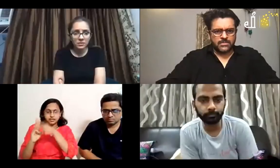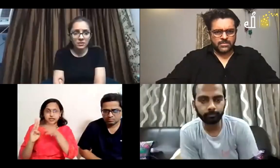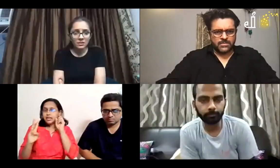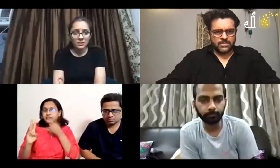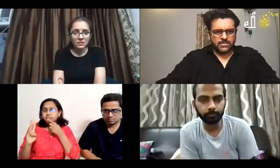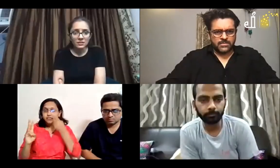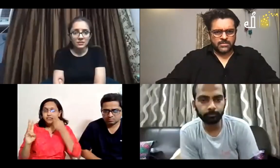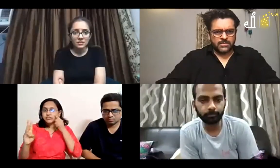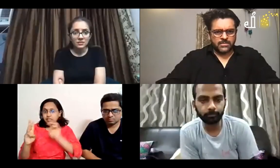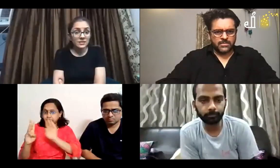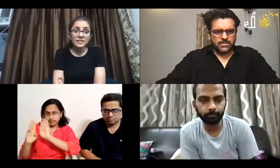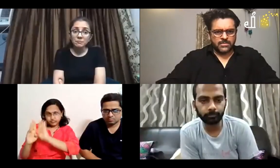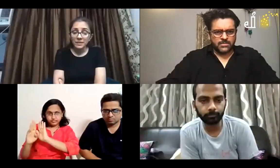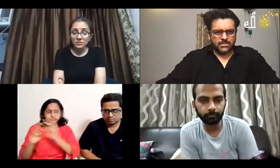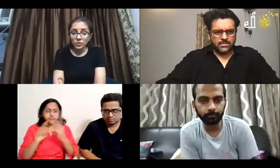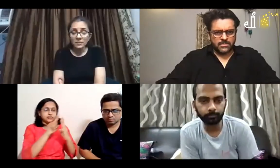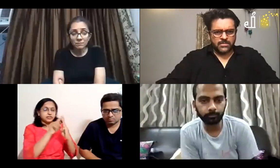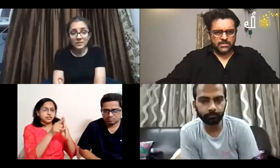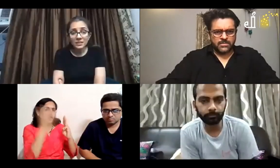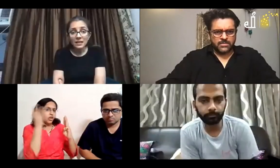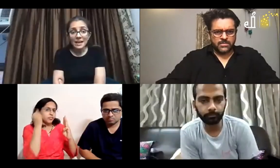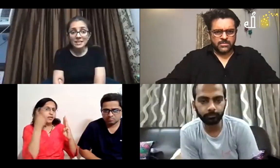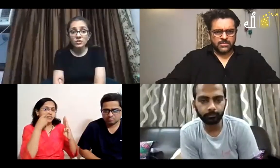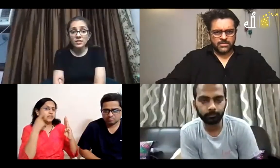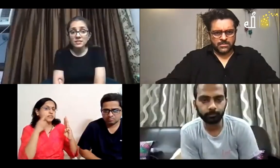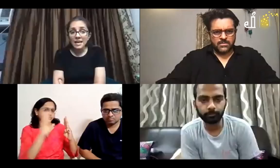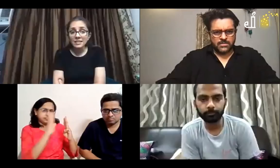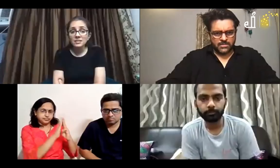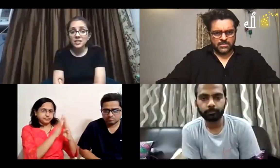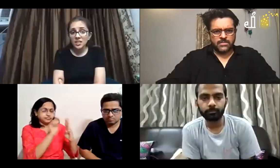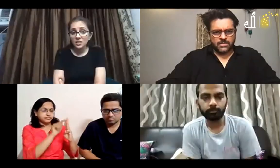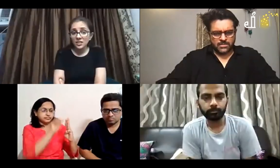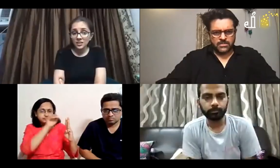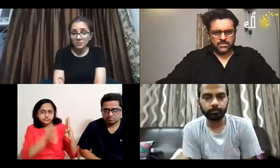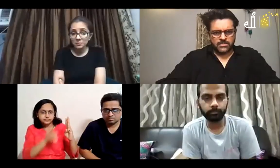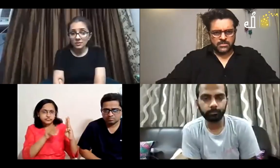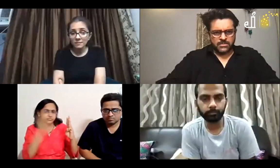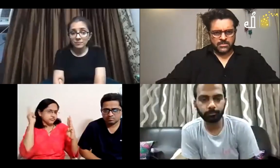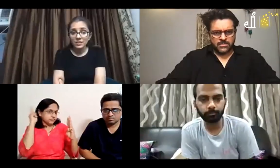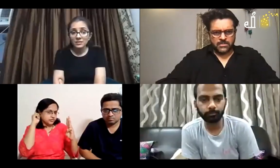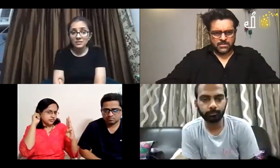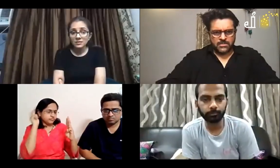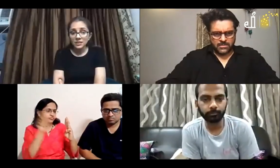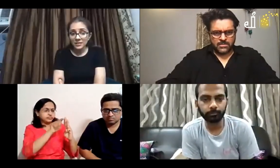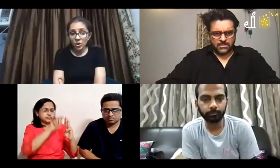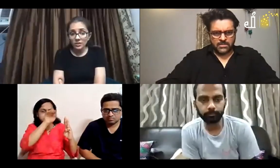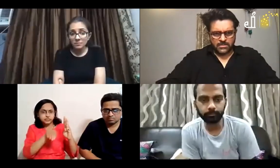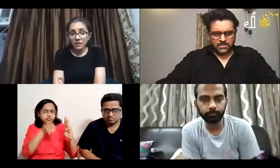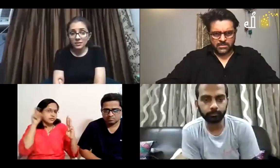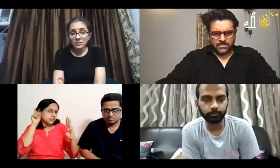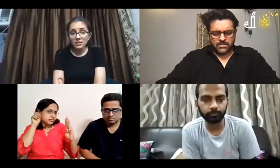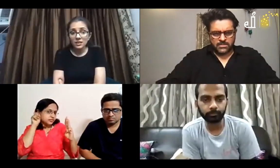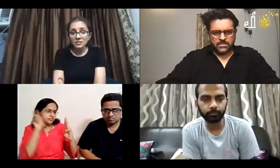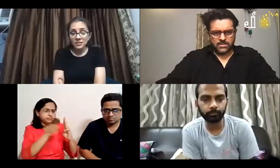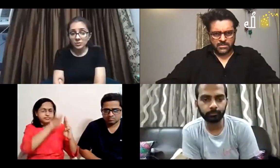people, these are deaf parents, okay? And on the other hand, there are three hearing people. They get a cochlear